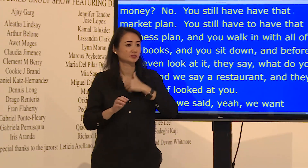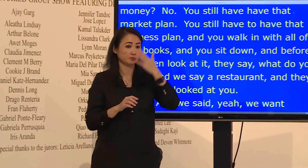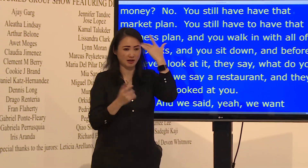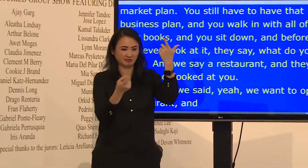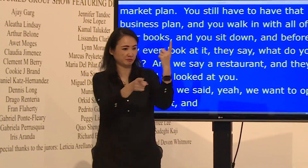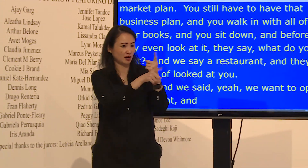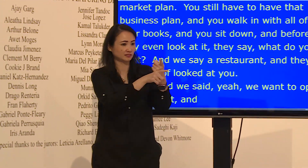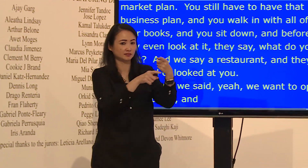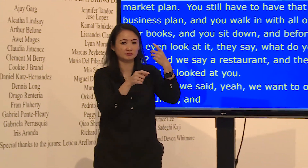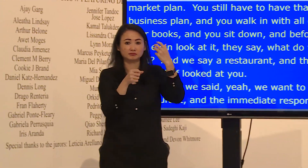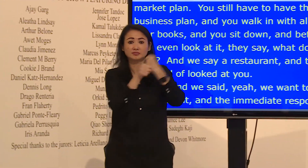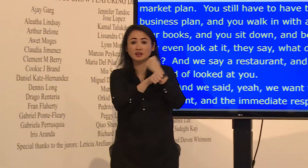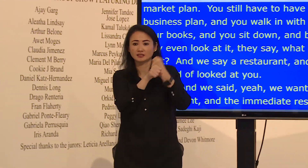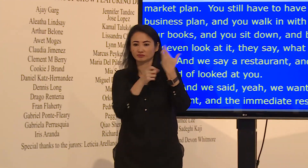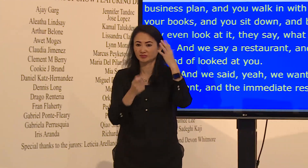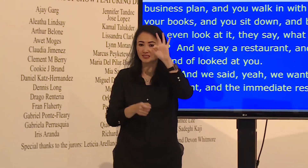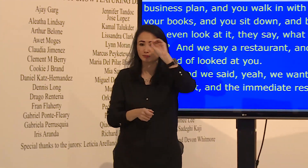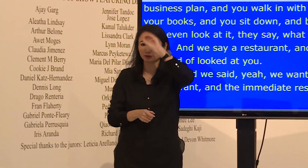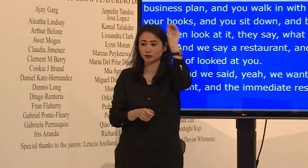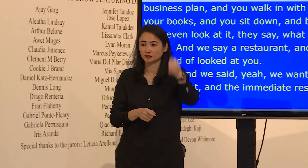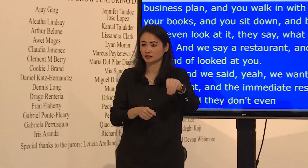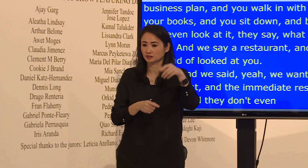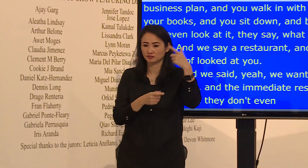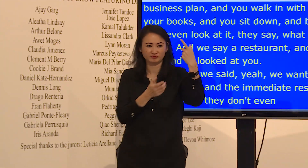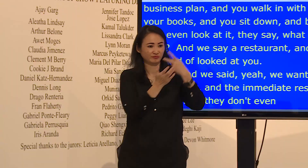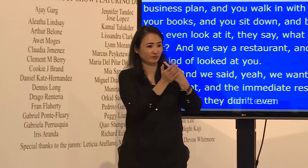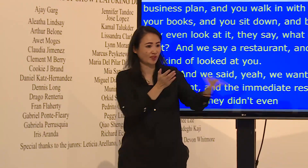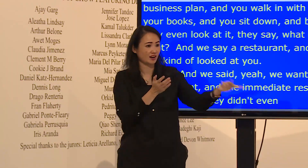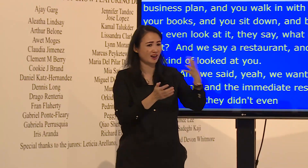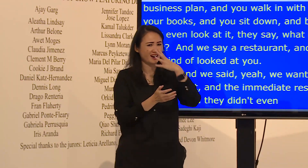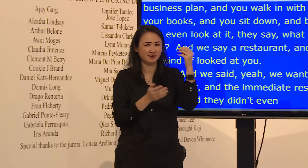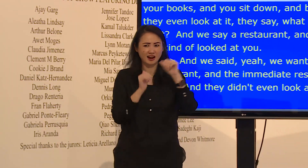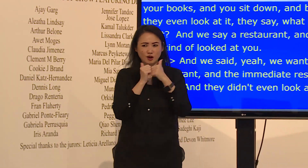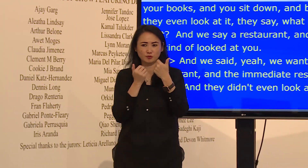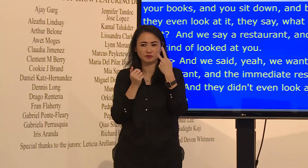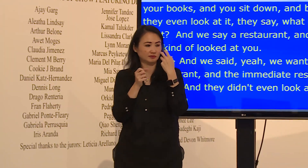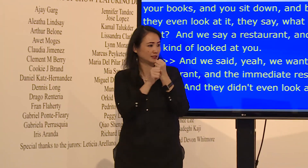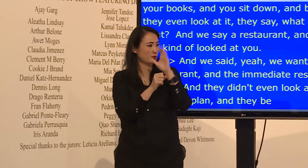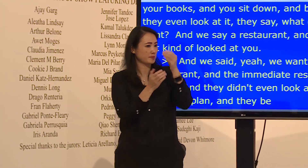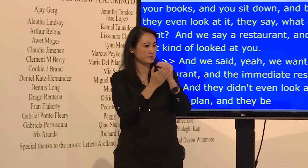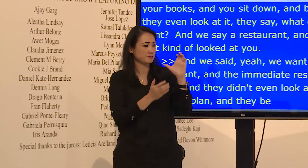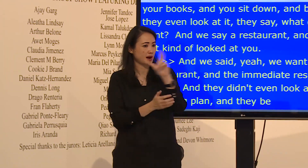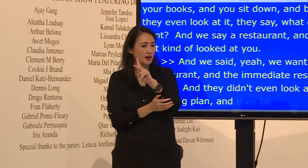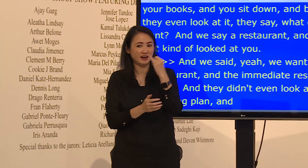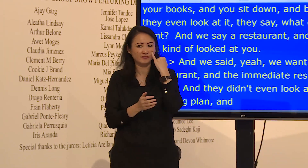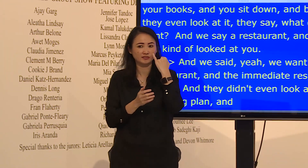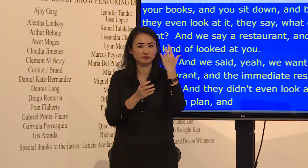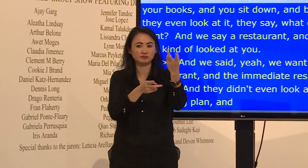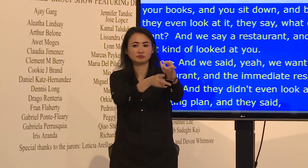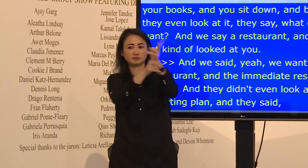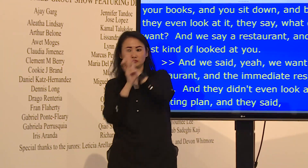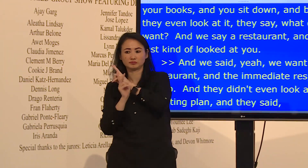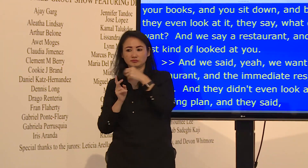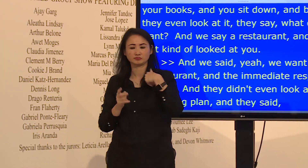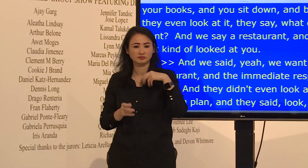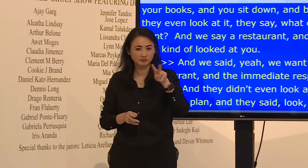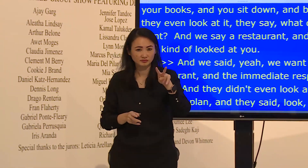look at our marketing plan. And they said, look, 60 to 70% of restaurants will fail. So if you're going to borrow from